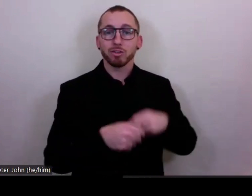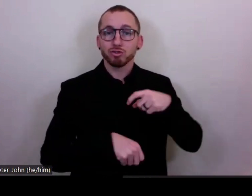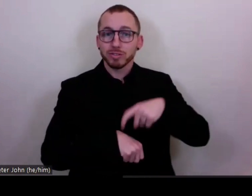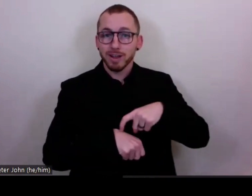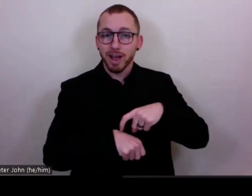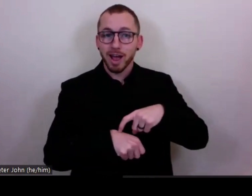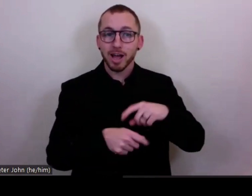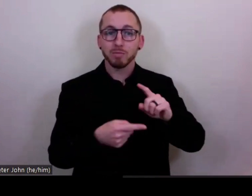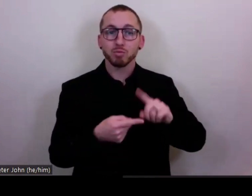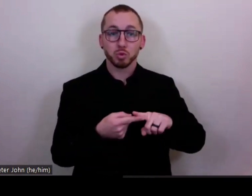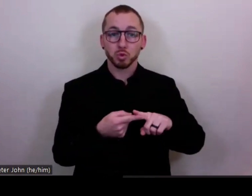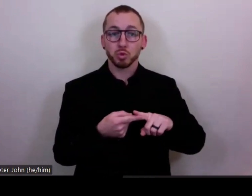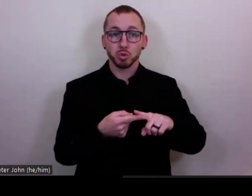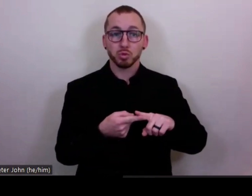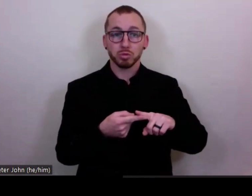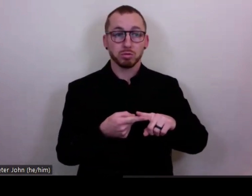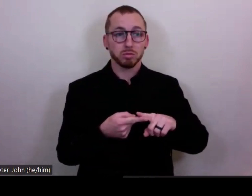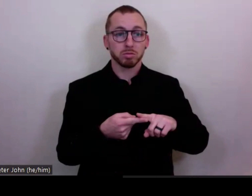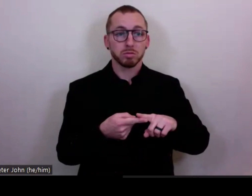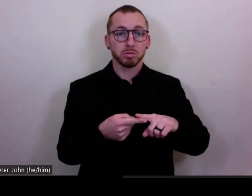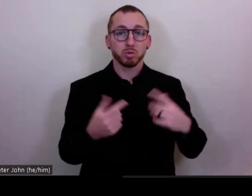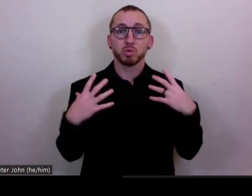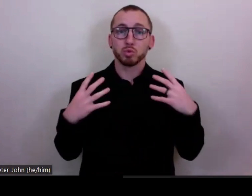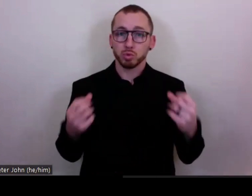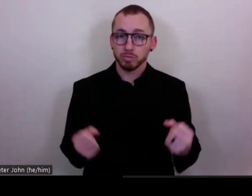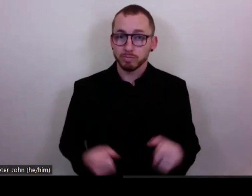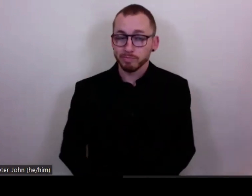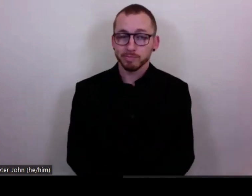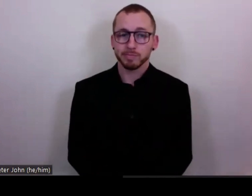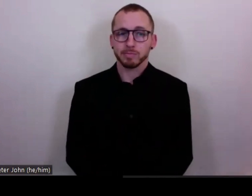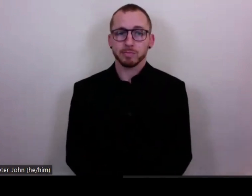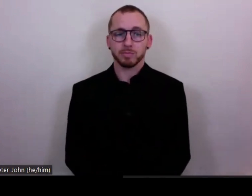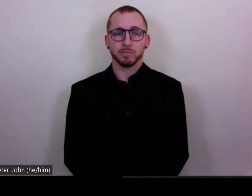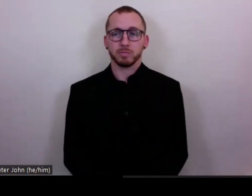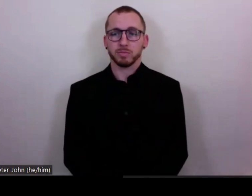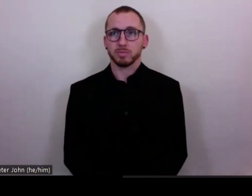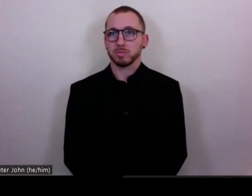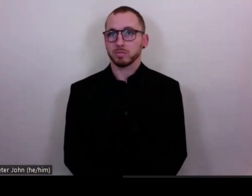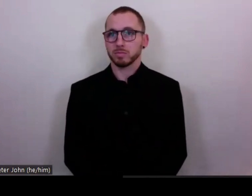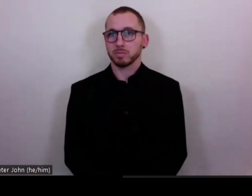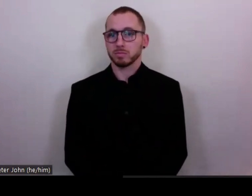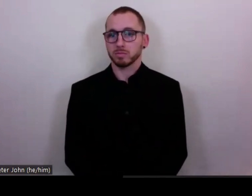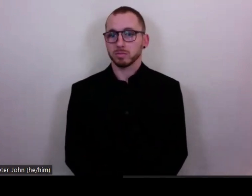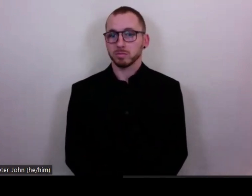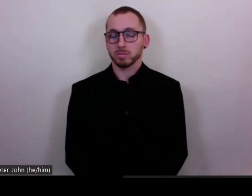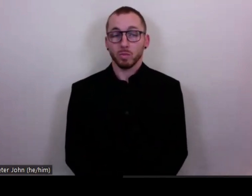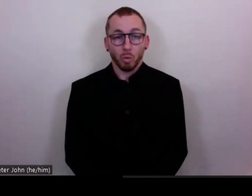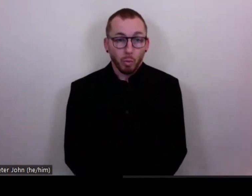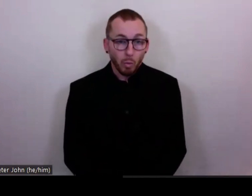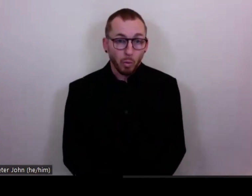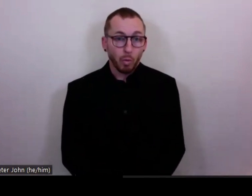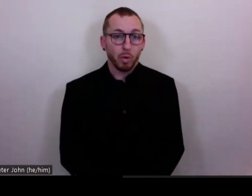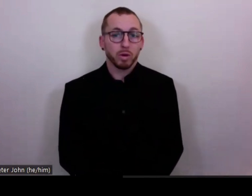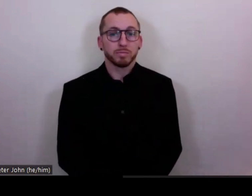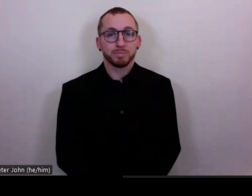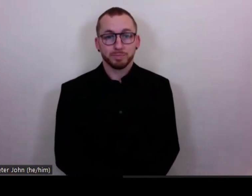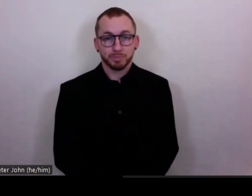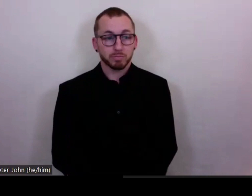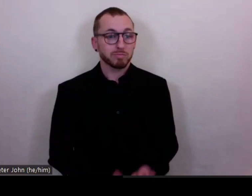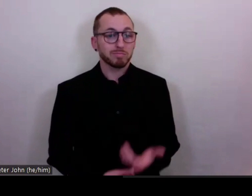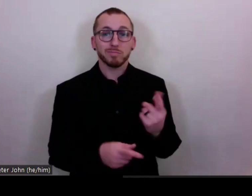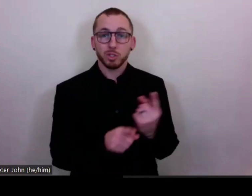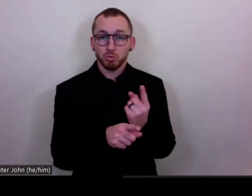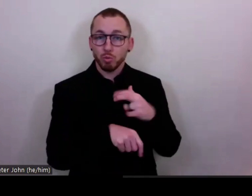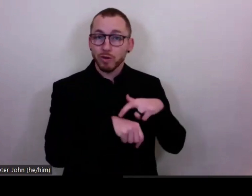to recuperate, or to, give them the assist, refer them to the